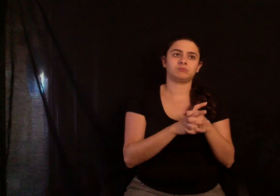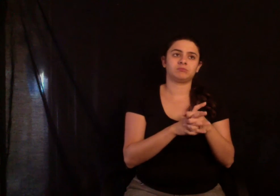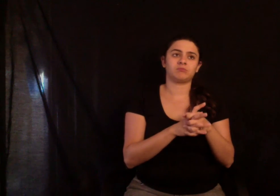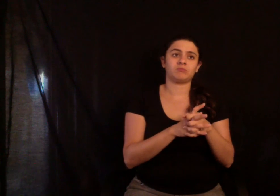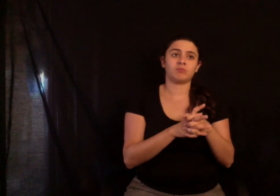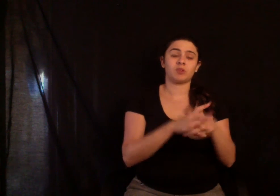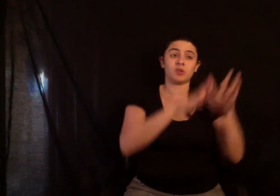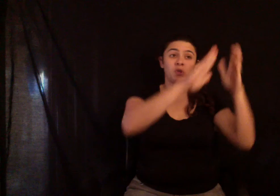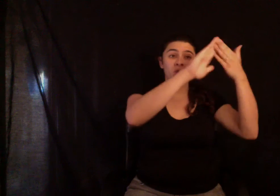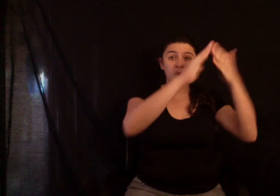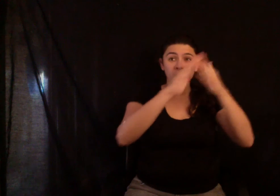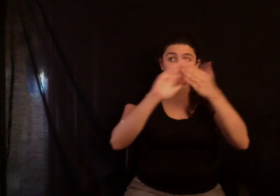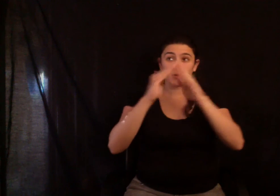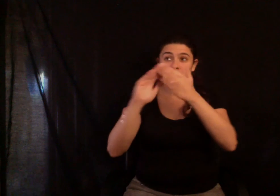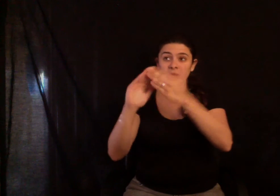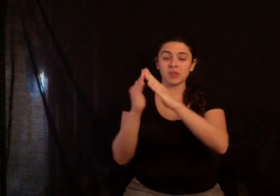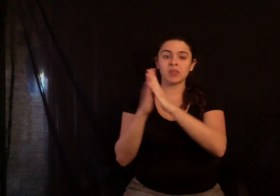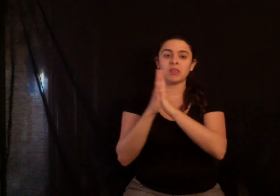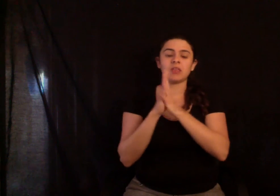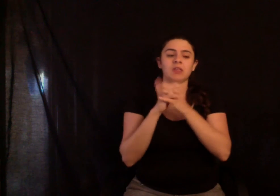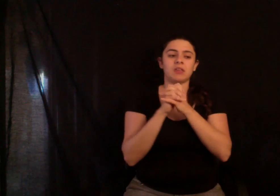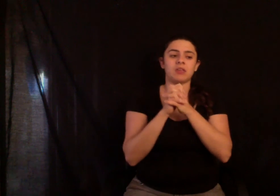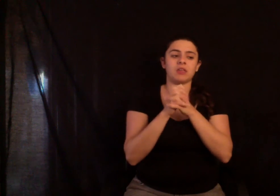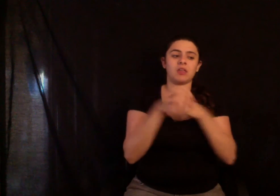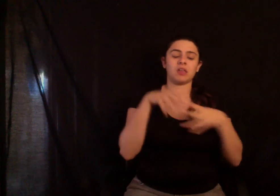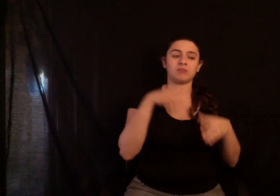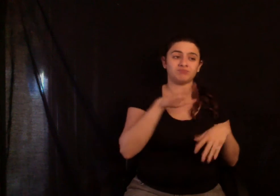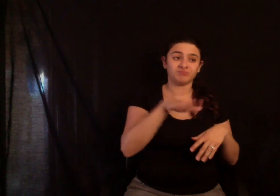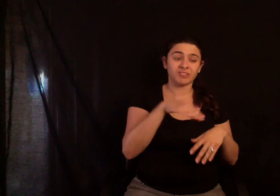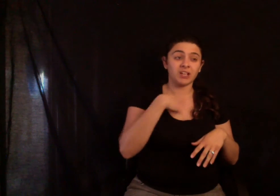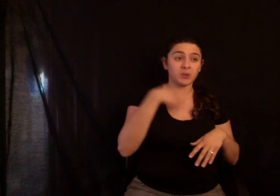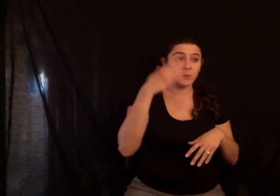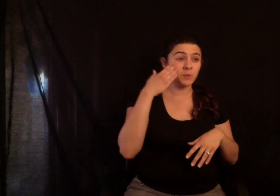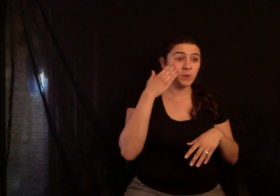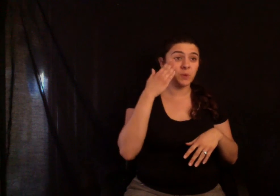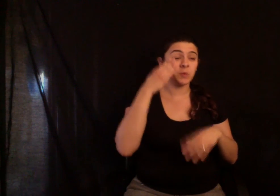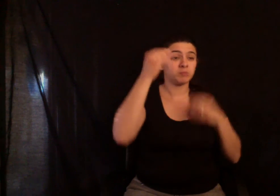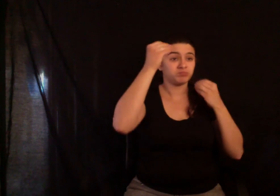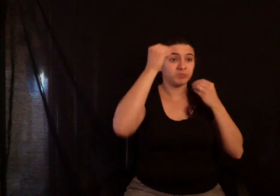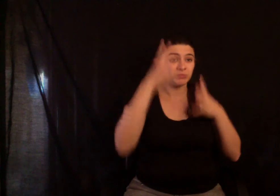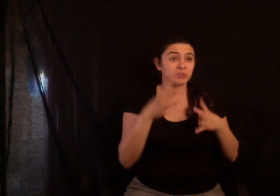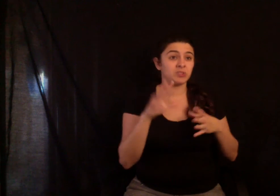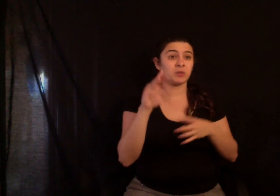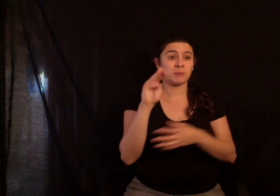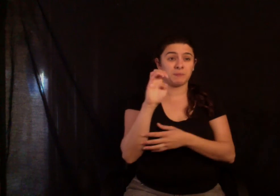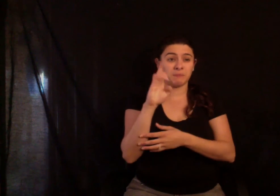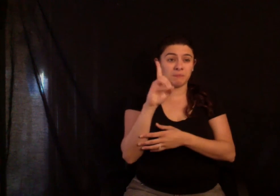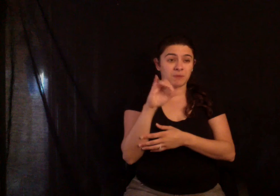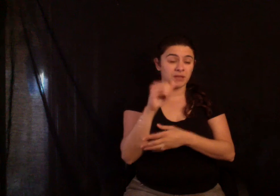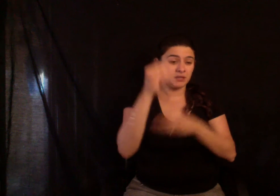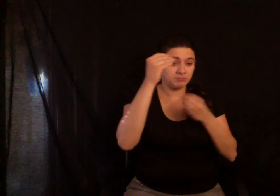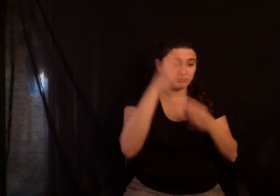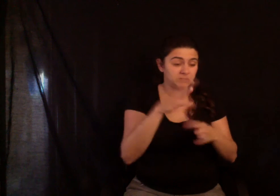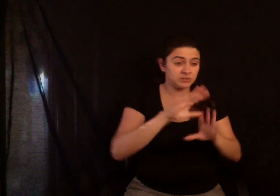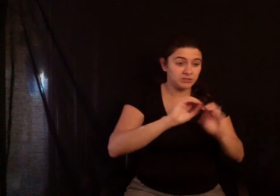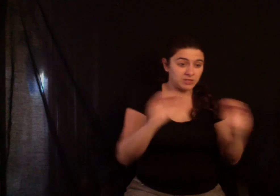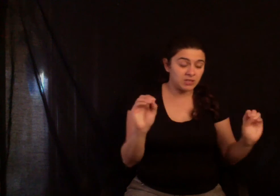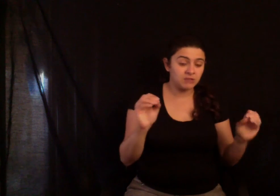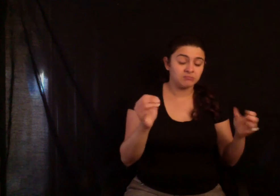look, guys, I know there's no news story about this yet. Whenever there is one, I'll post it. But for now, all I could do is stake